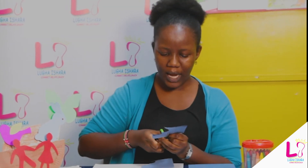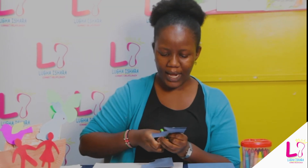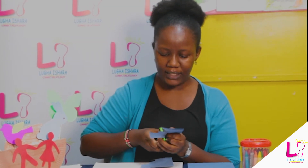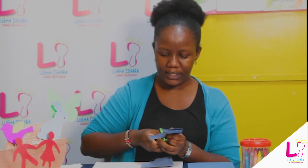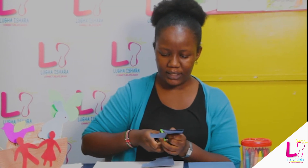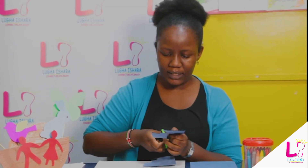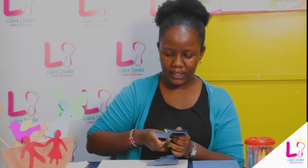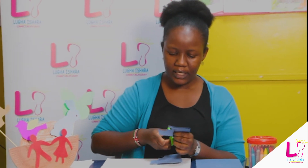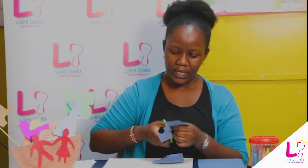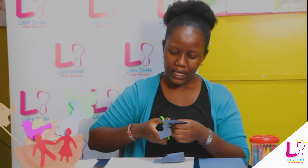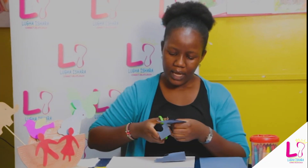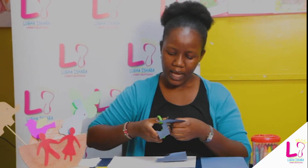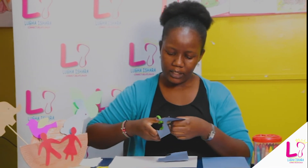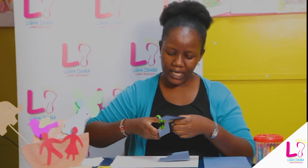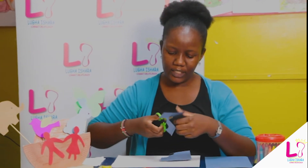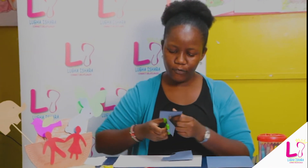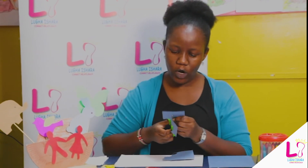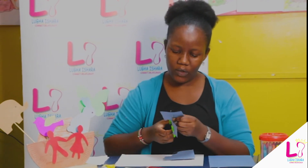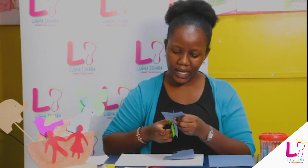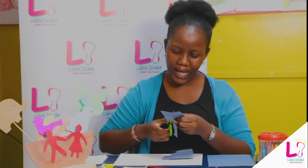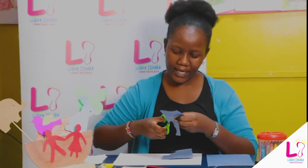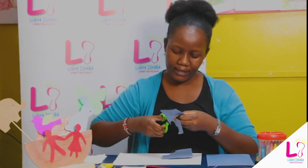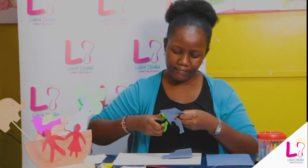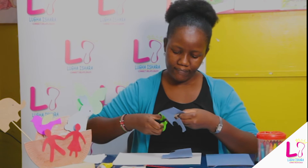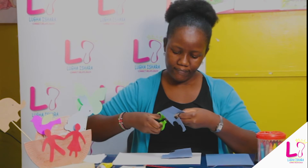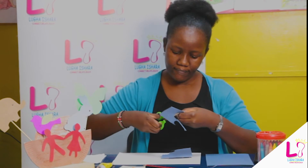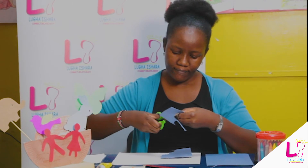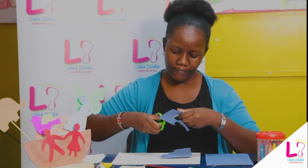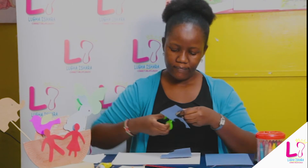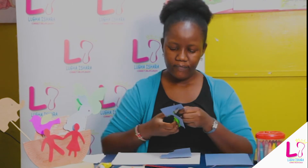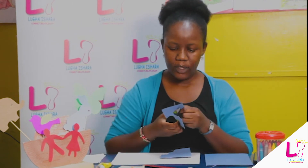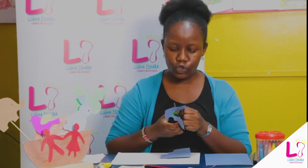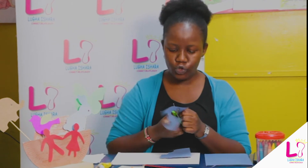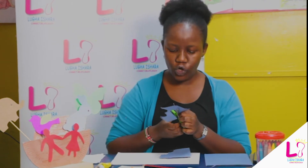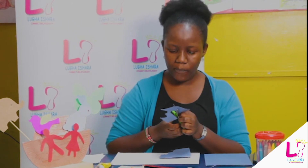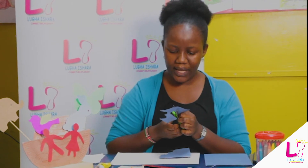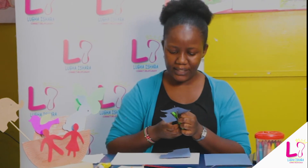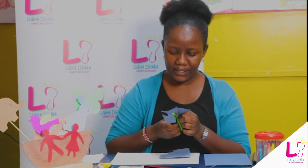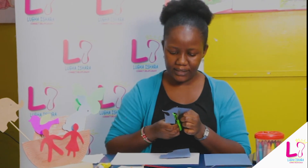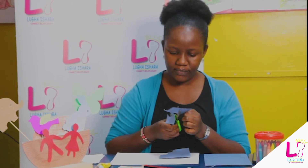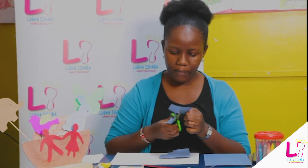cut. Just follow the line. Do your best.